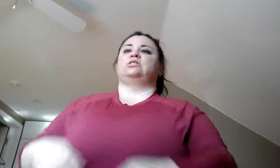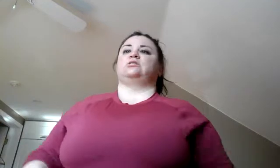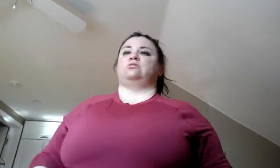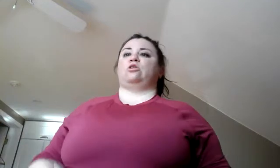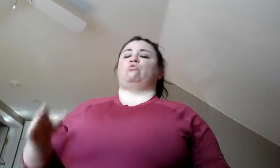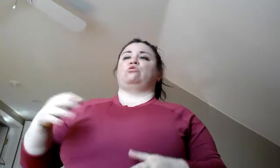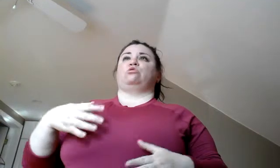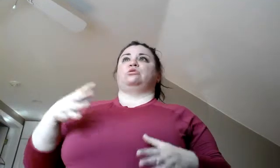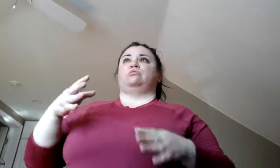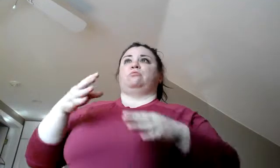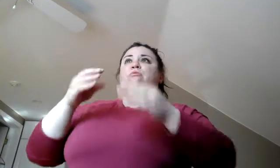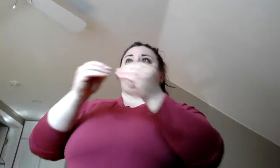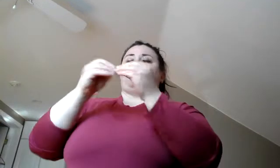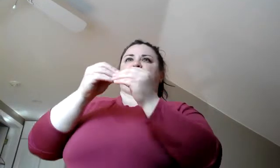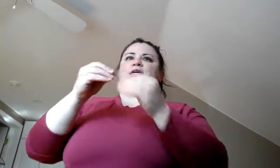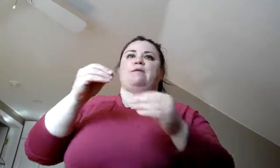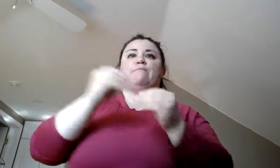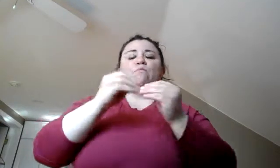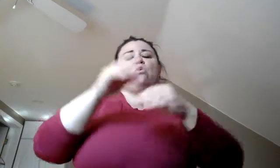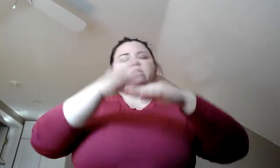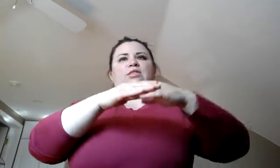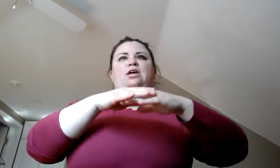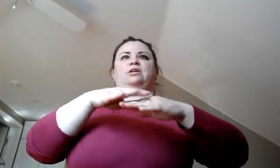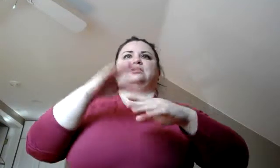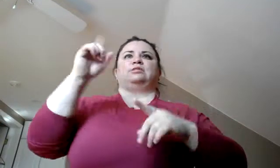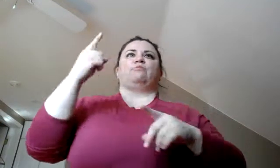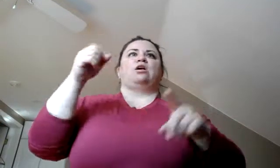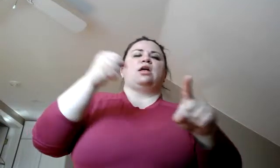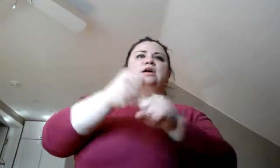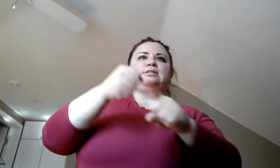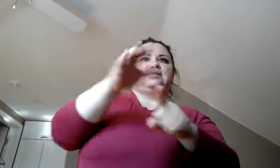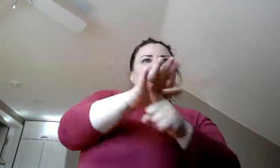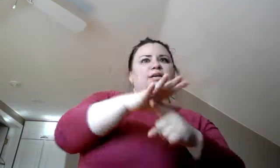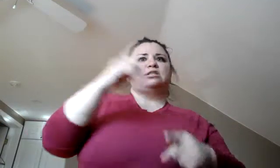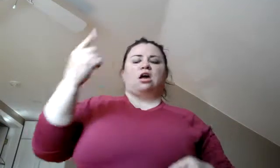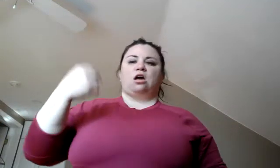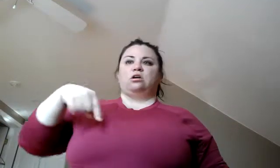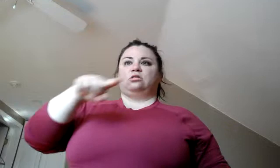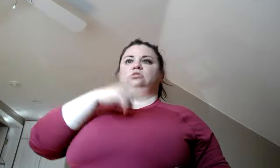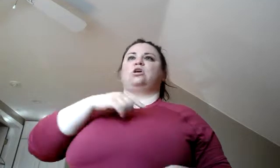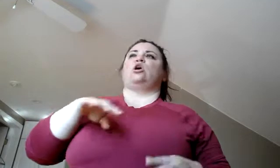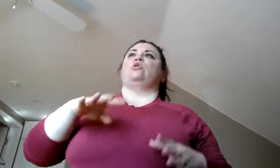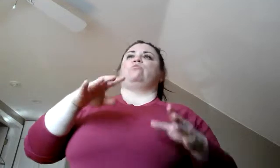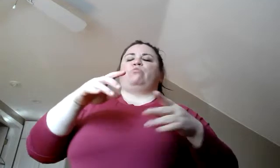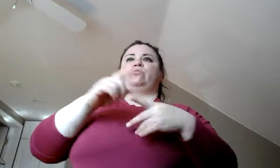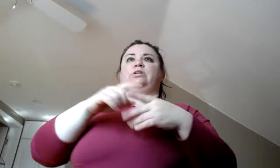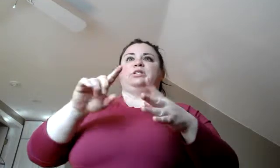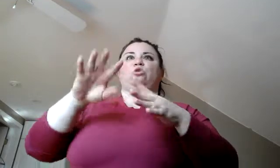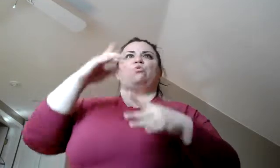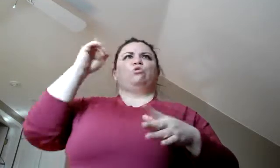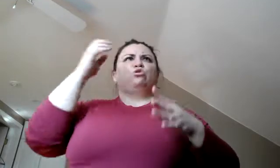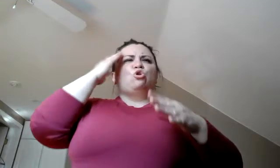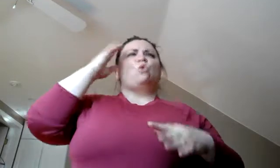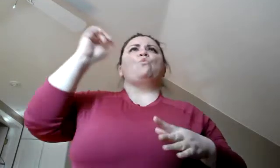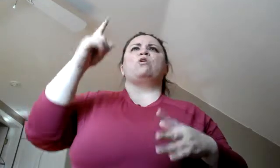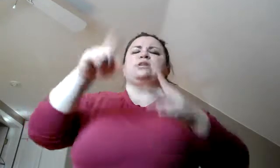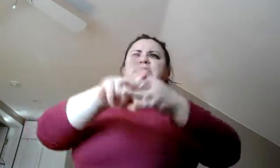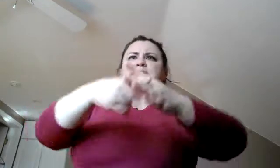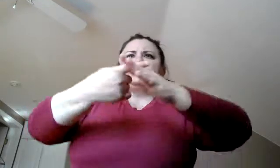someone attacked us, but to understand where the roots of that tree of evil and terrorism grows. We have to go back to the Cold